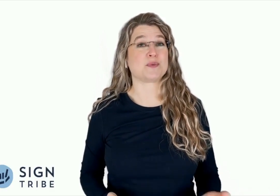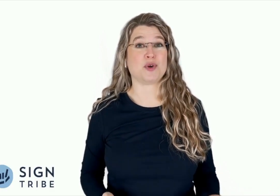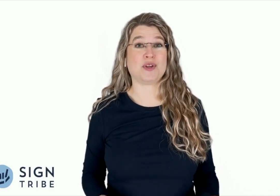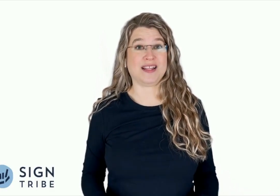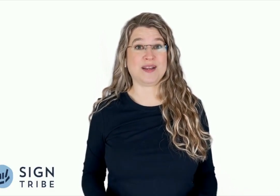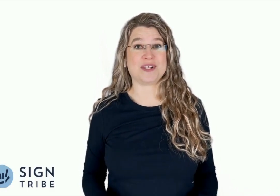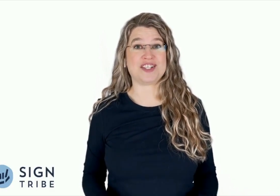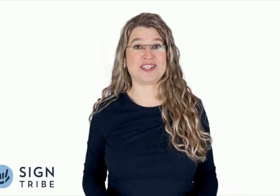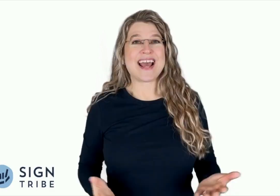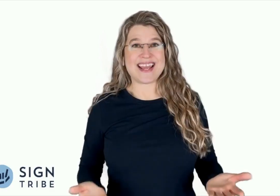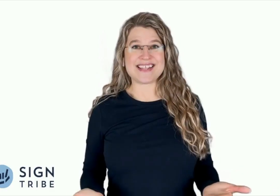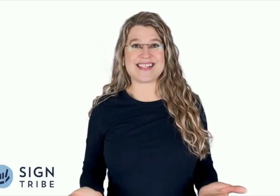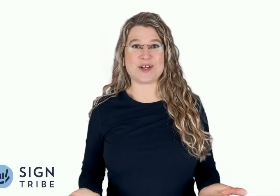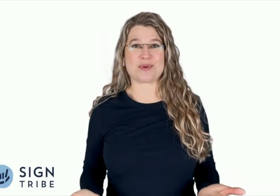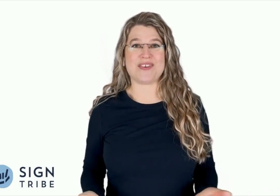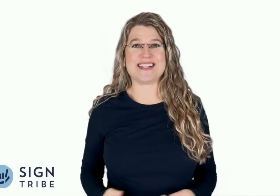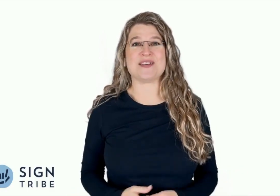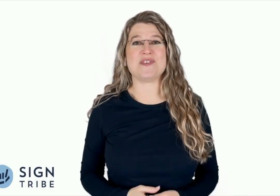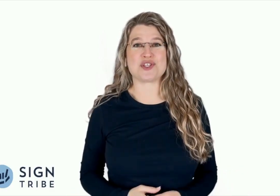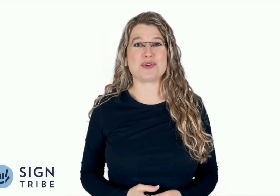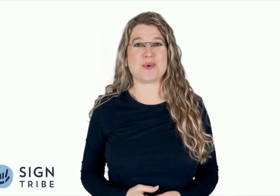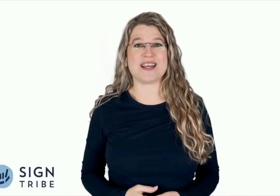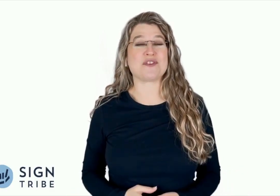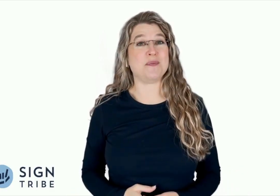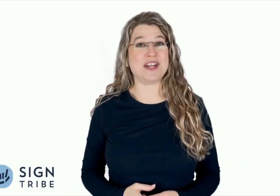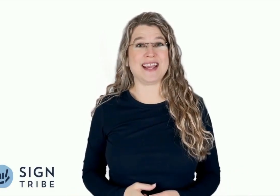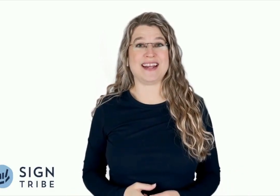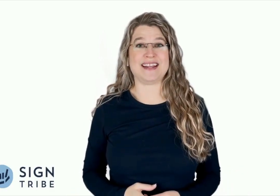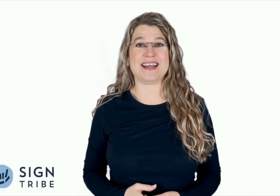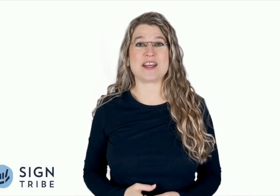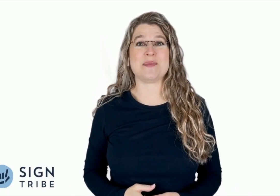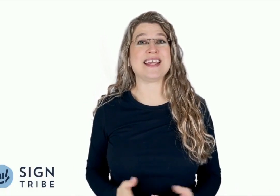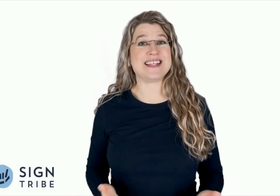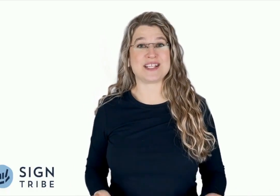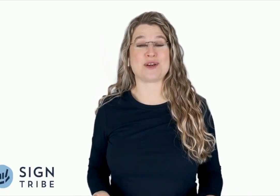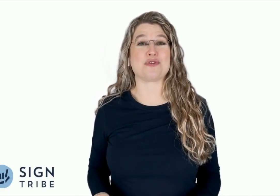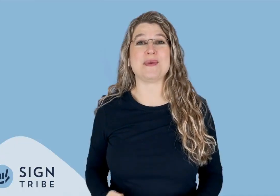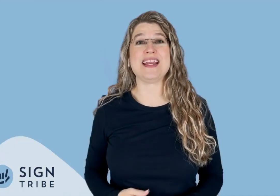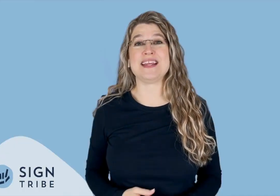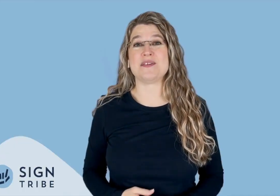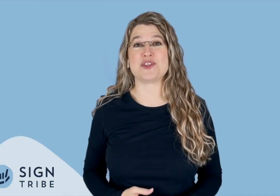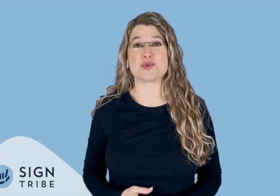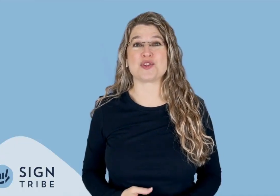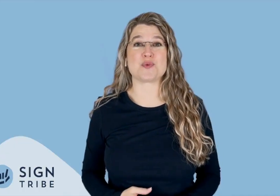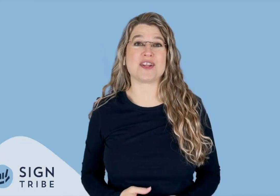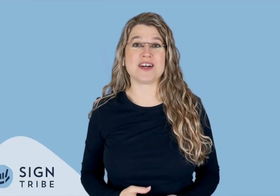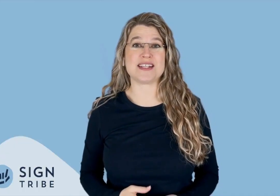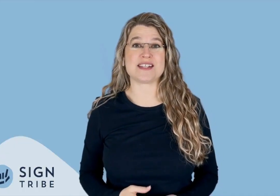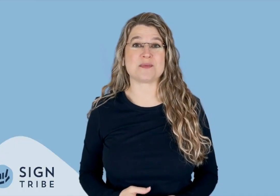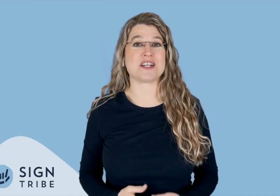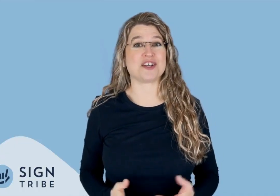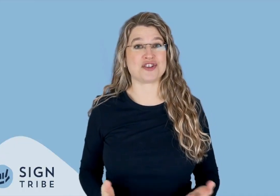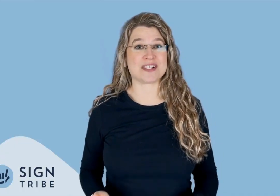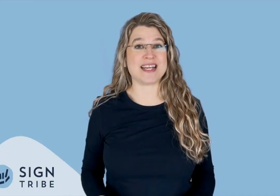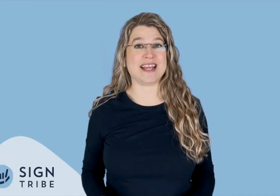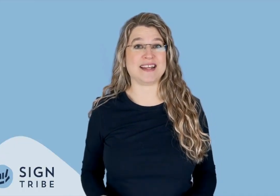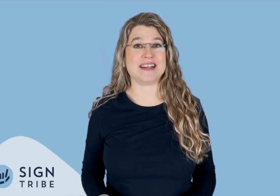spoken language. ASL provides a visual way of communicating that can be easier for many individuals with autism to understand